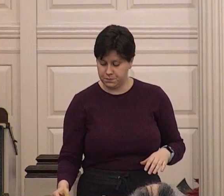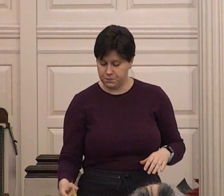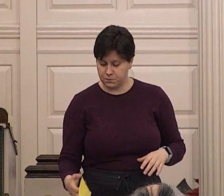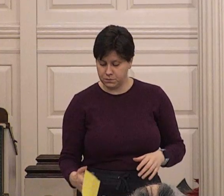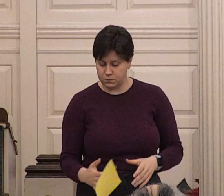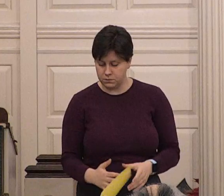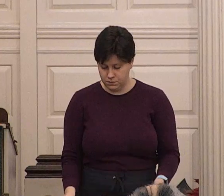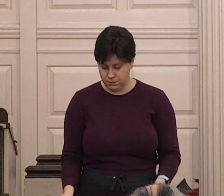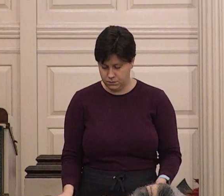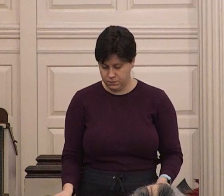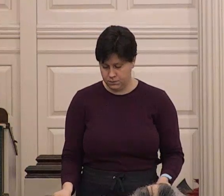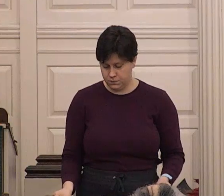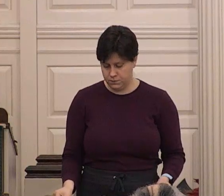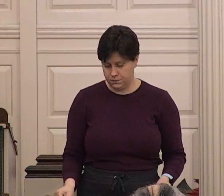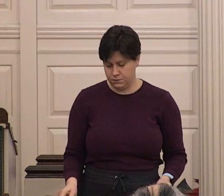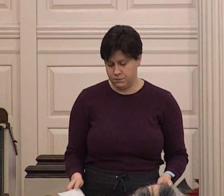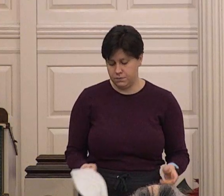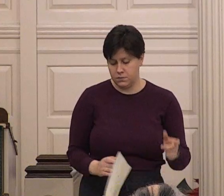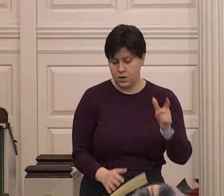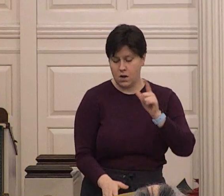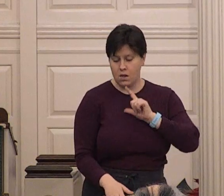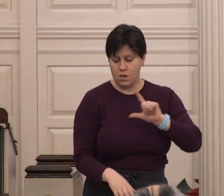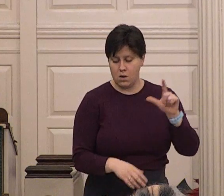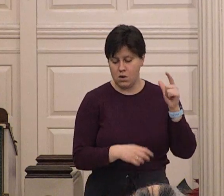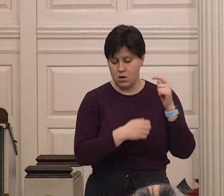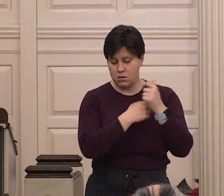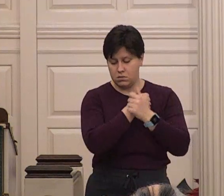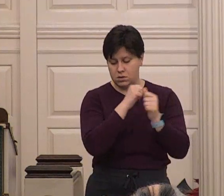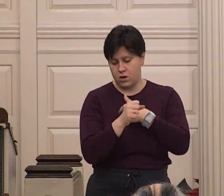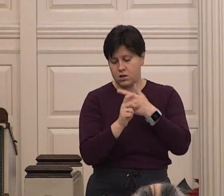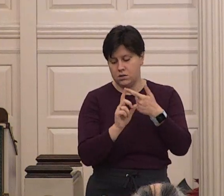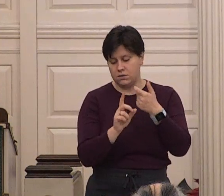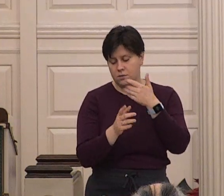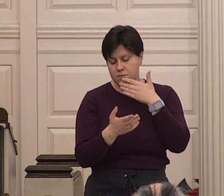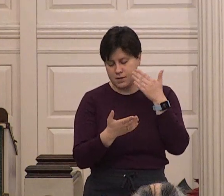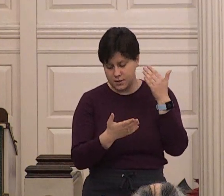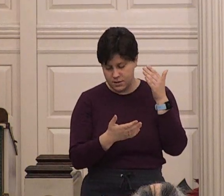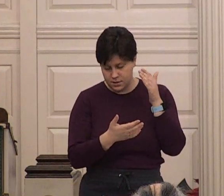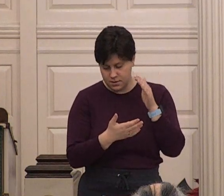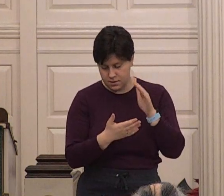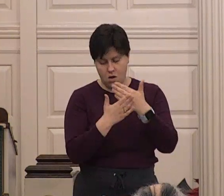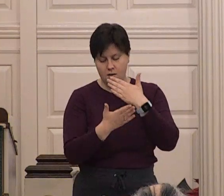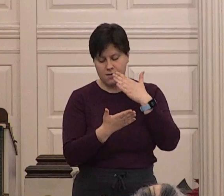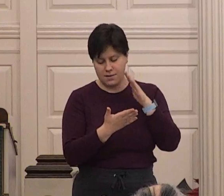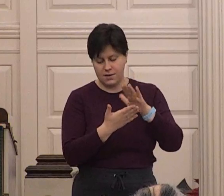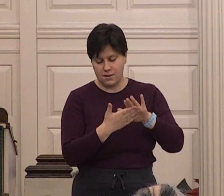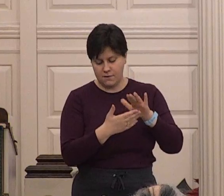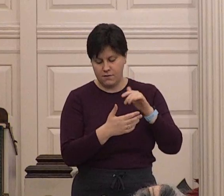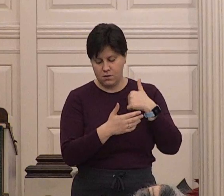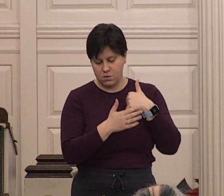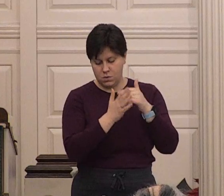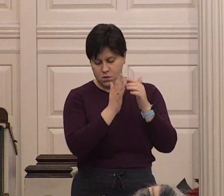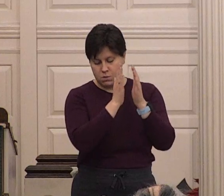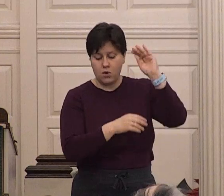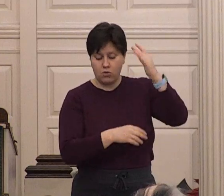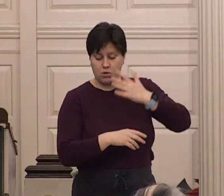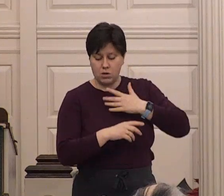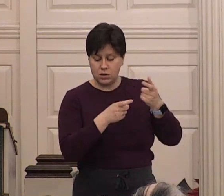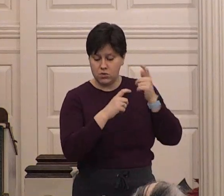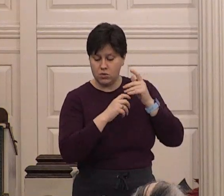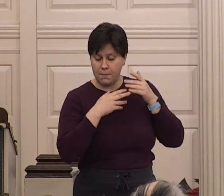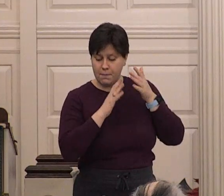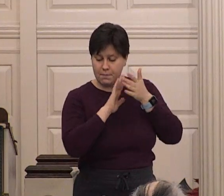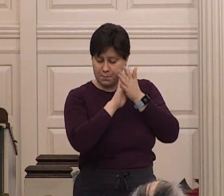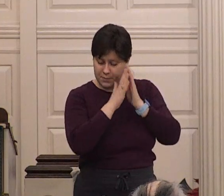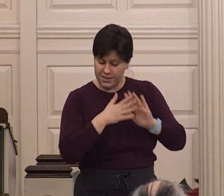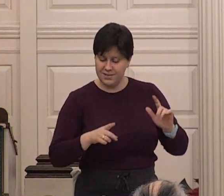evil. Deliver us, Lord, we pray, from every evil. Graciously grant peace in our days, that by the help